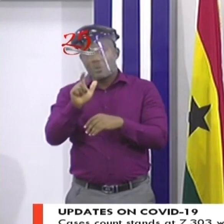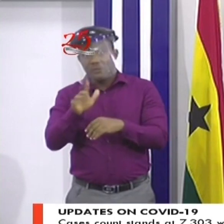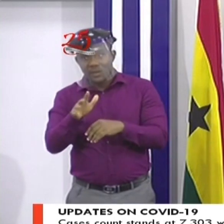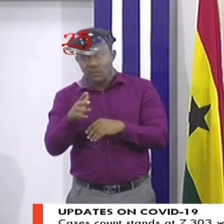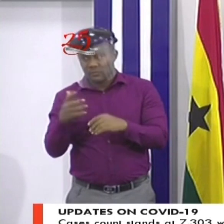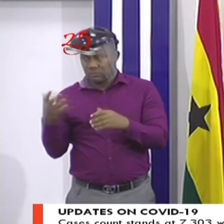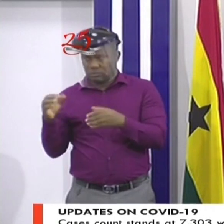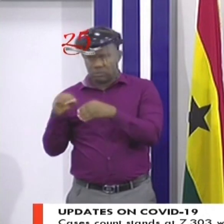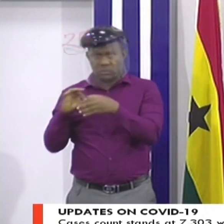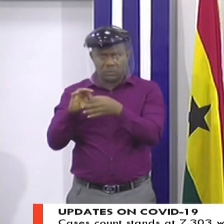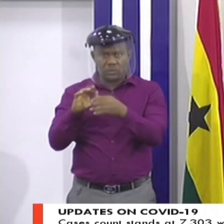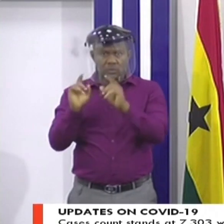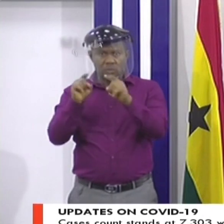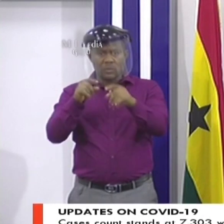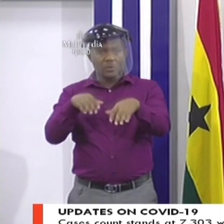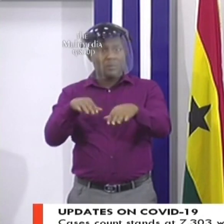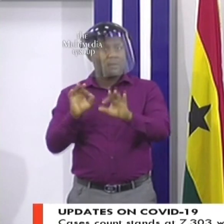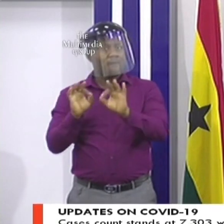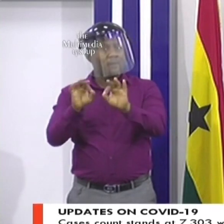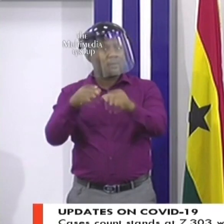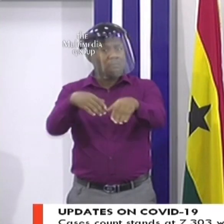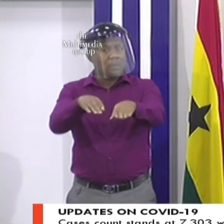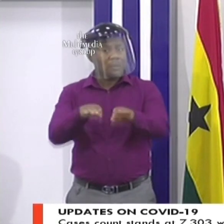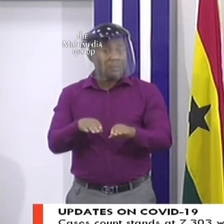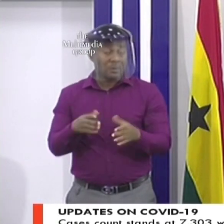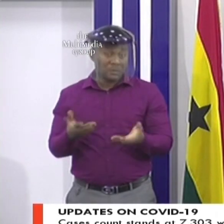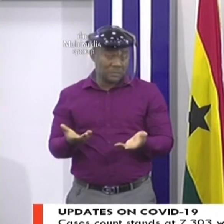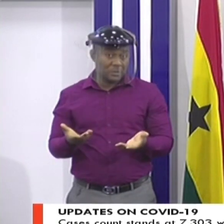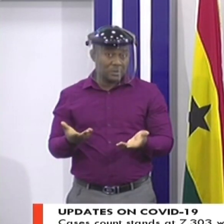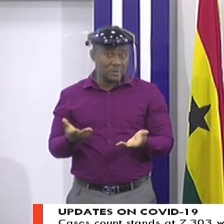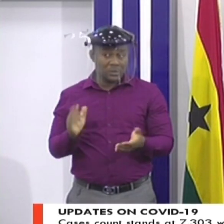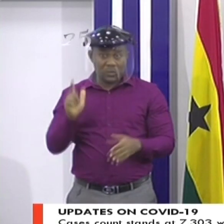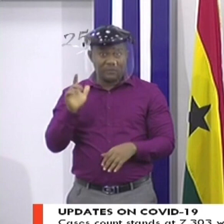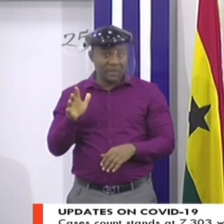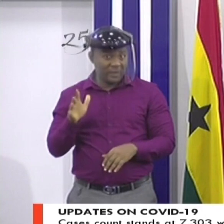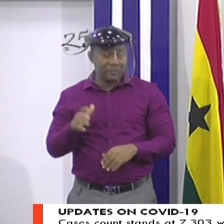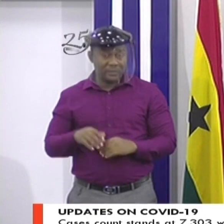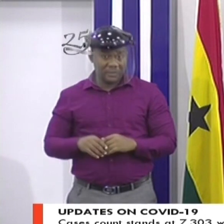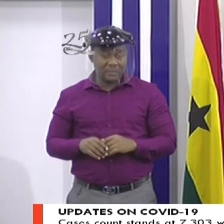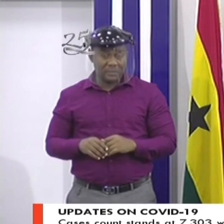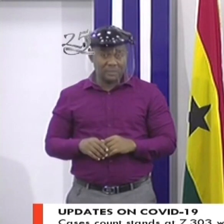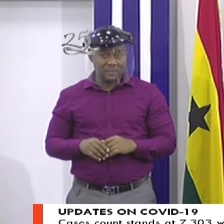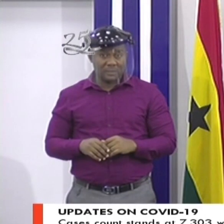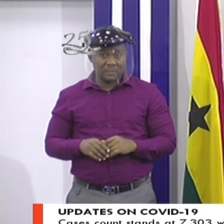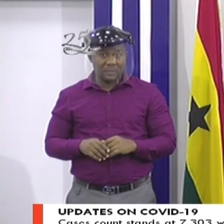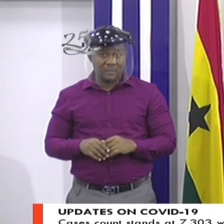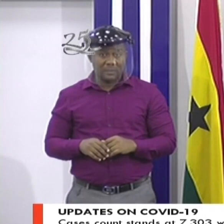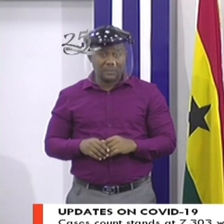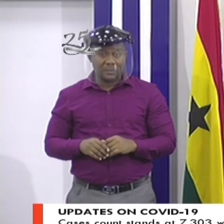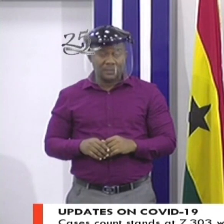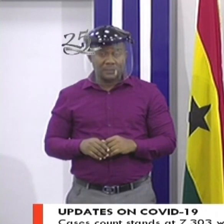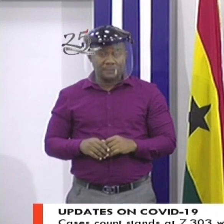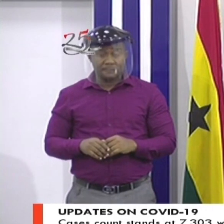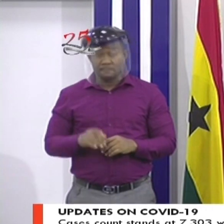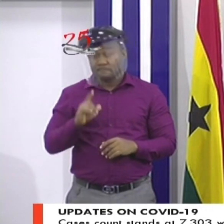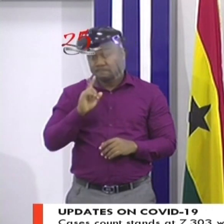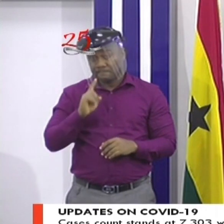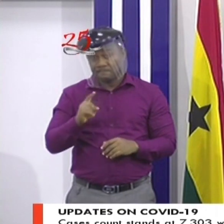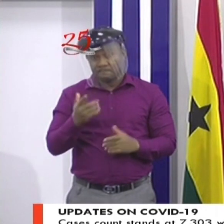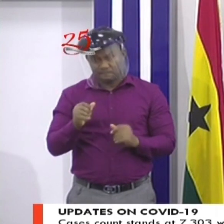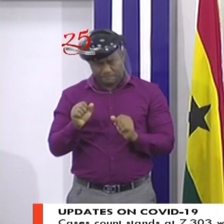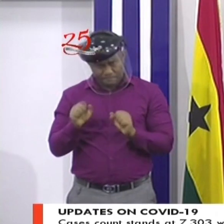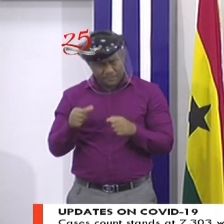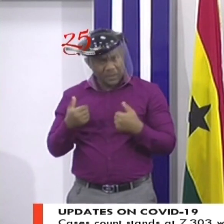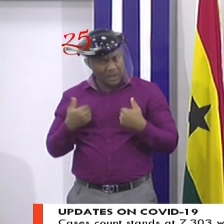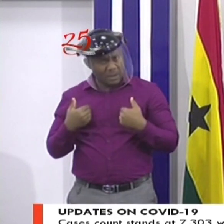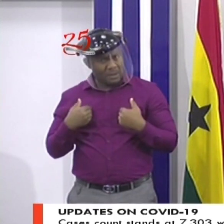part of this burial ceremony, and it adds up to 25. So indeed, you can